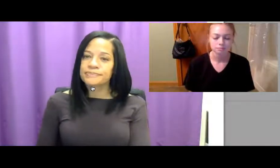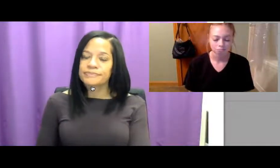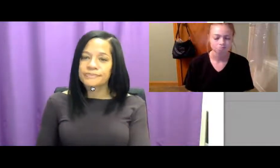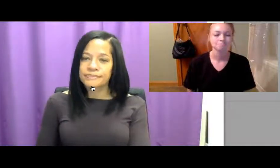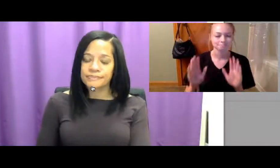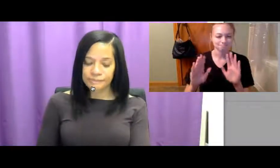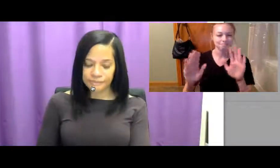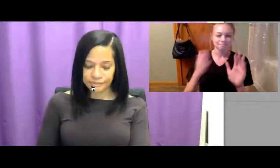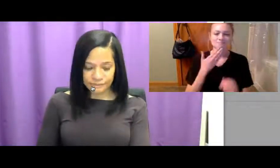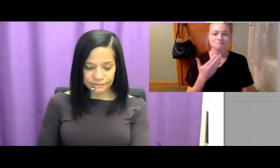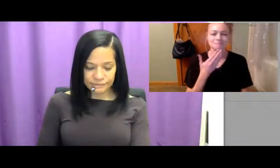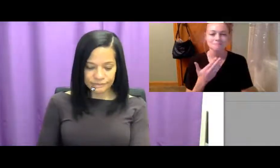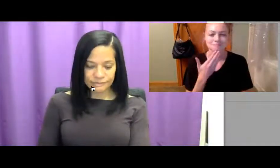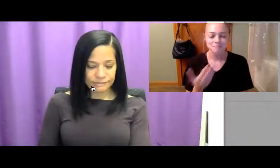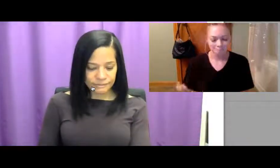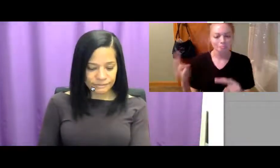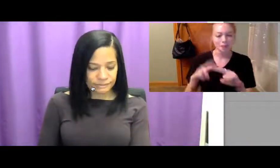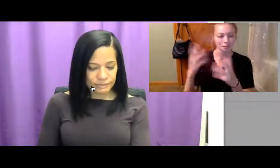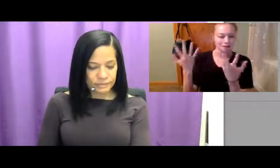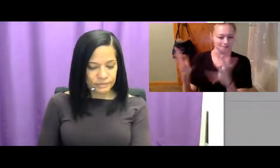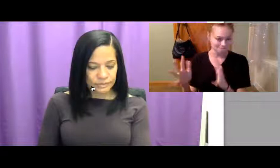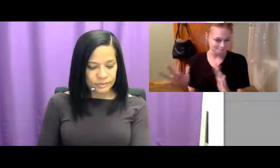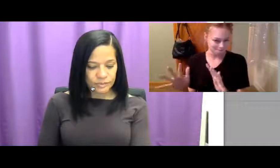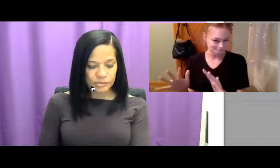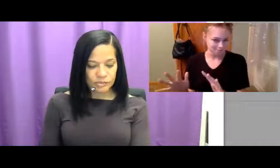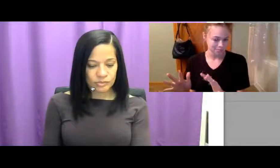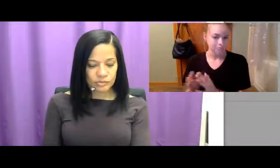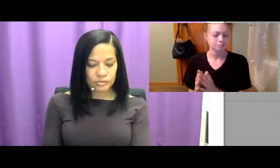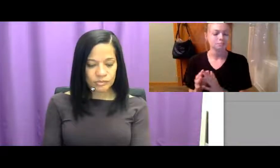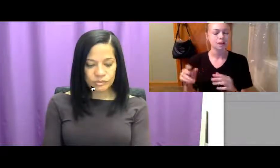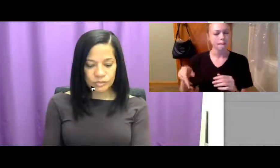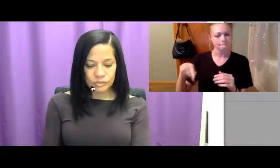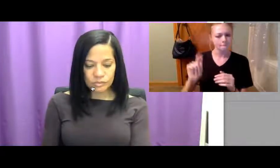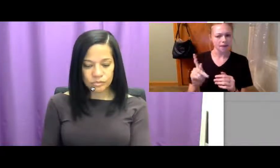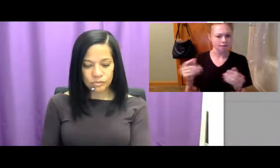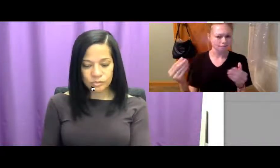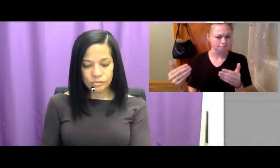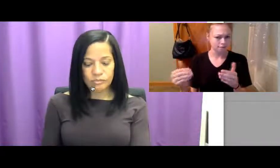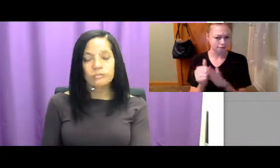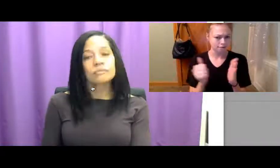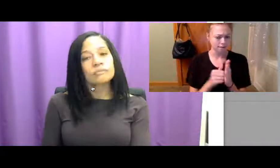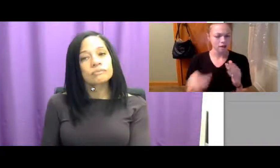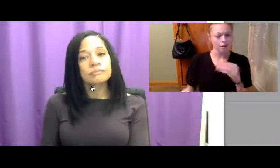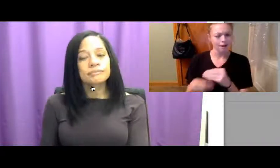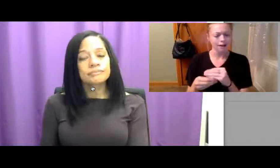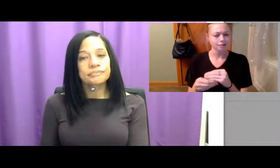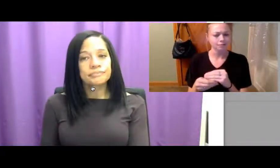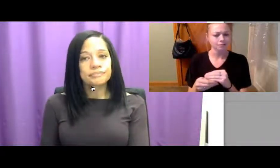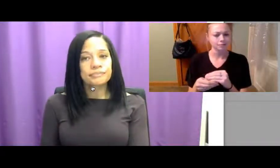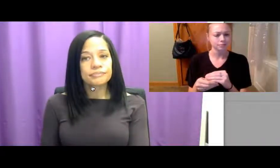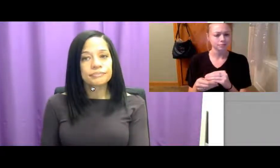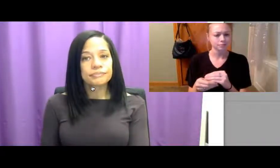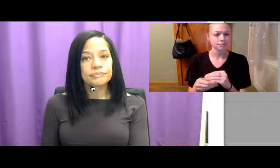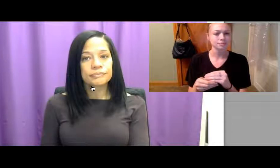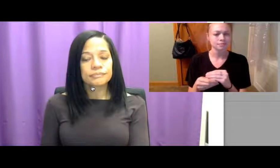Great, thank you. I have that updated. Now for the bank account information you wanted to add. Please start with